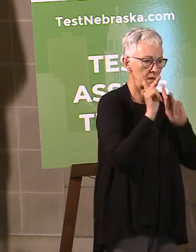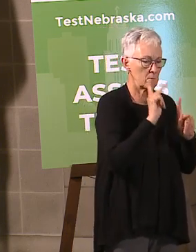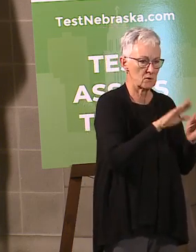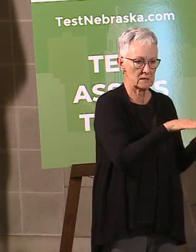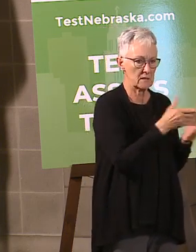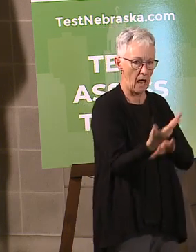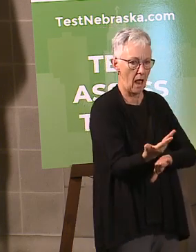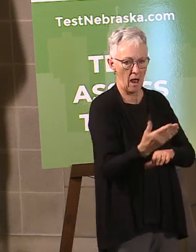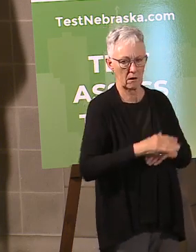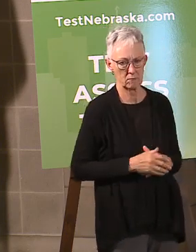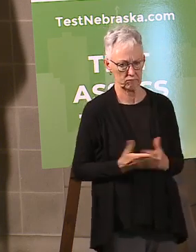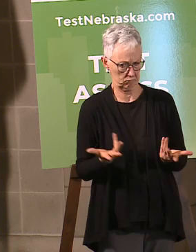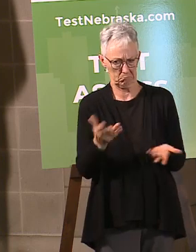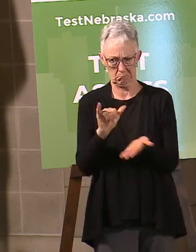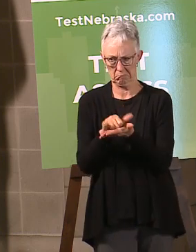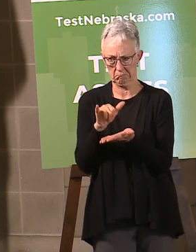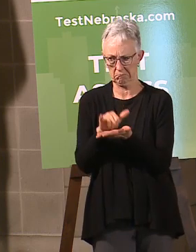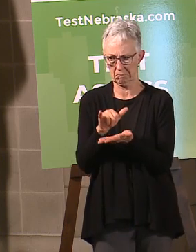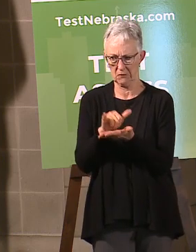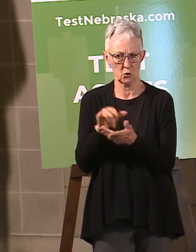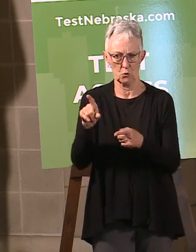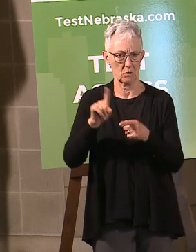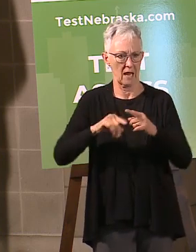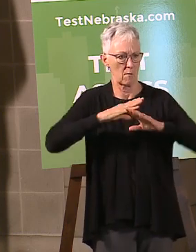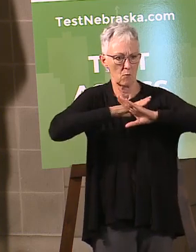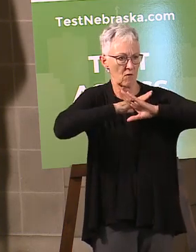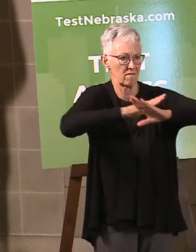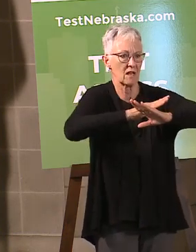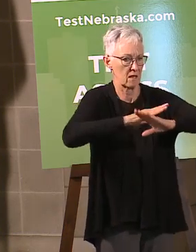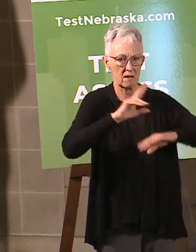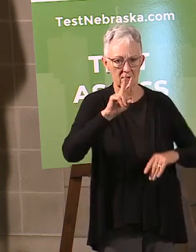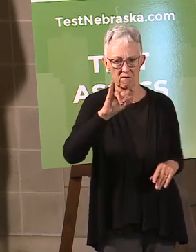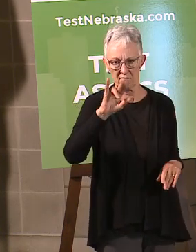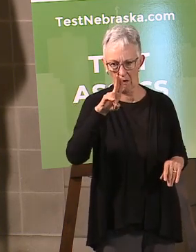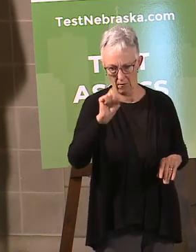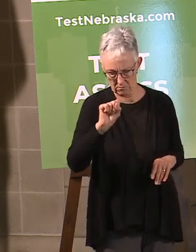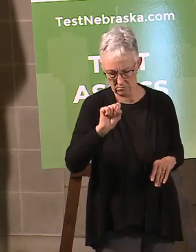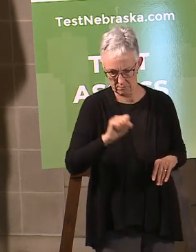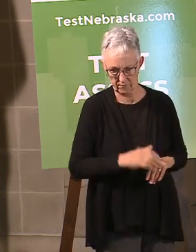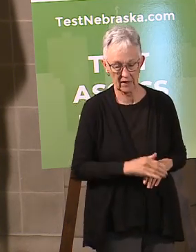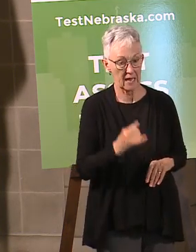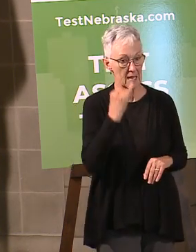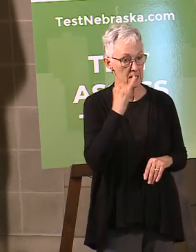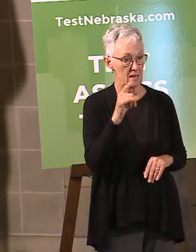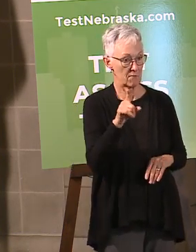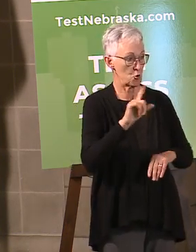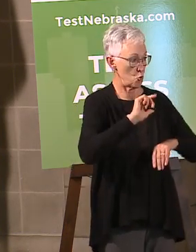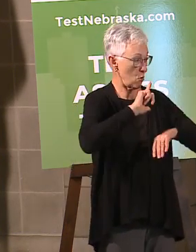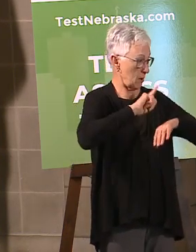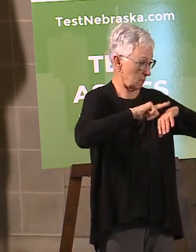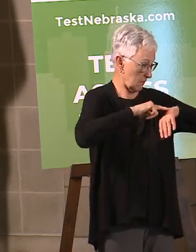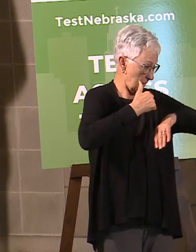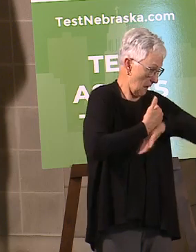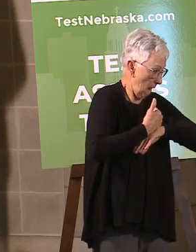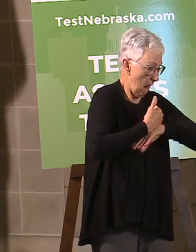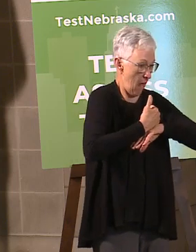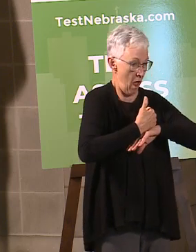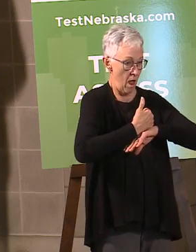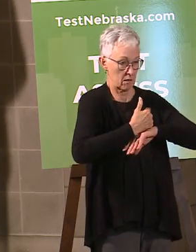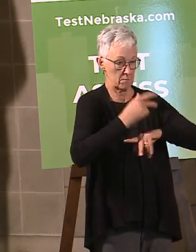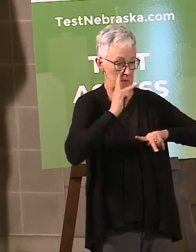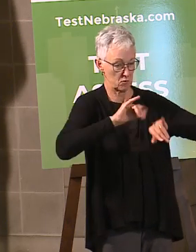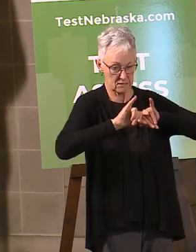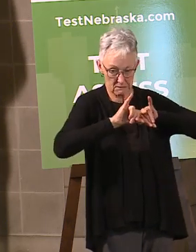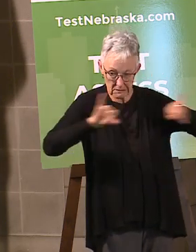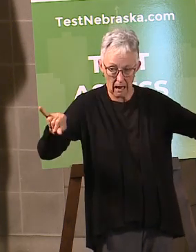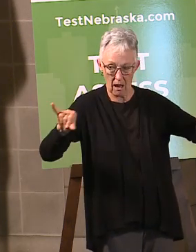other thing is, if you lock down too long, like we've seen in other states, then people start ignoring your DHMs. So we want to strike that